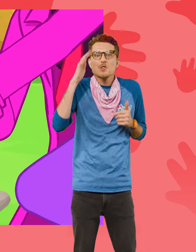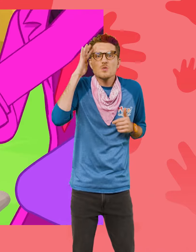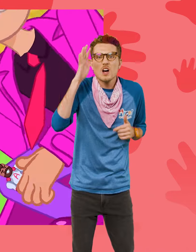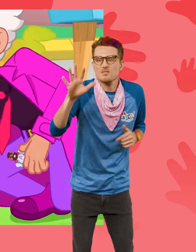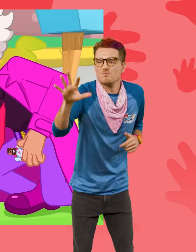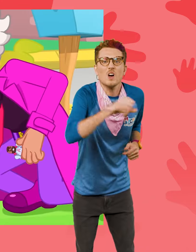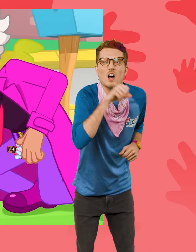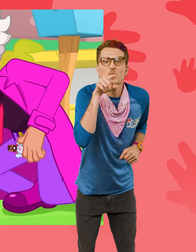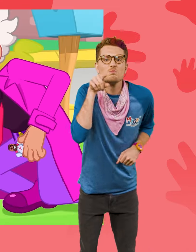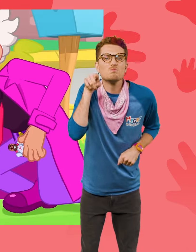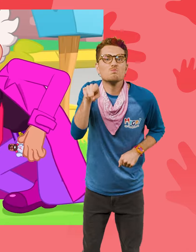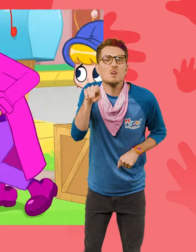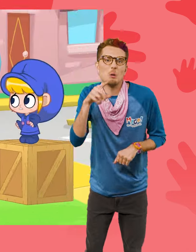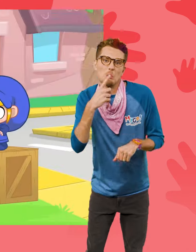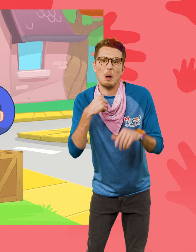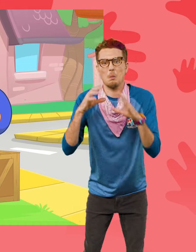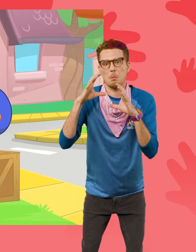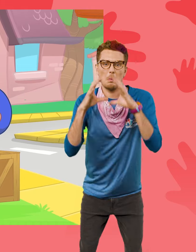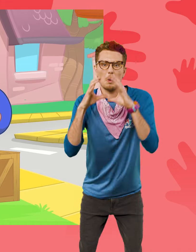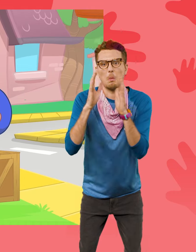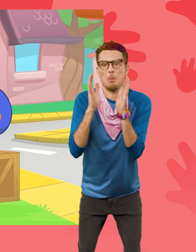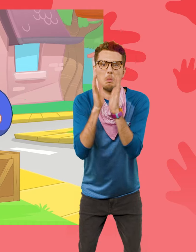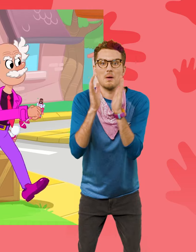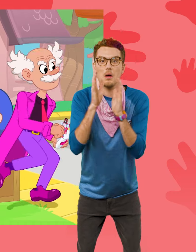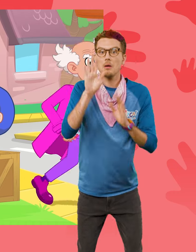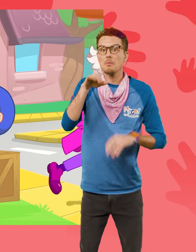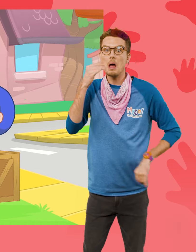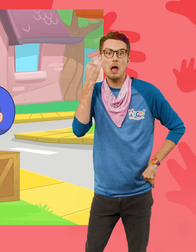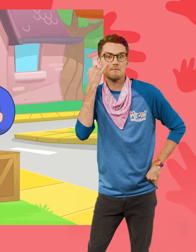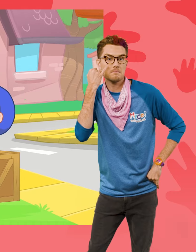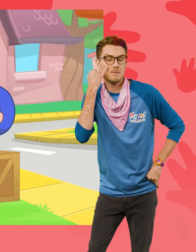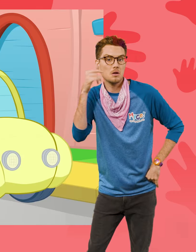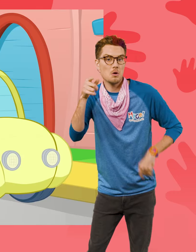I'll take that, you little red blob.